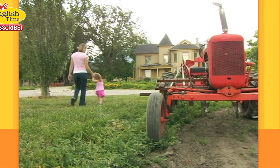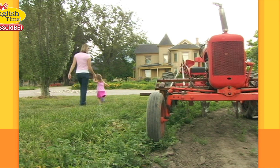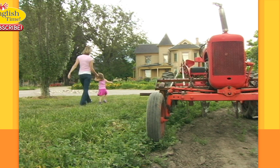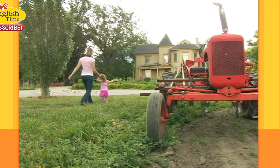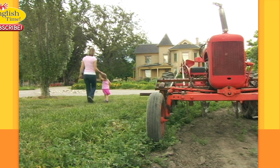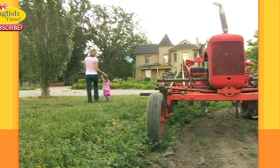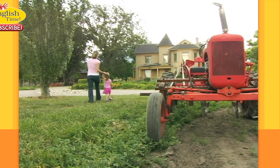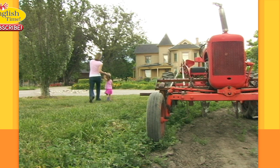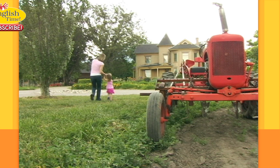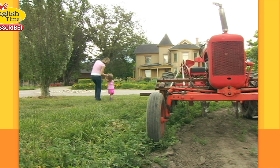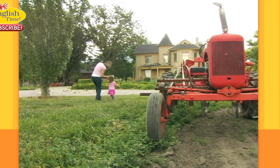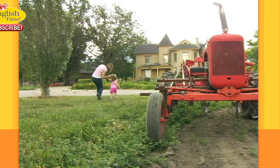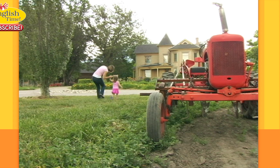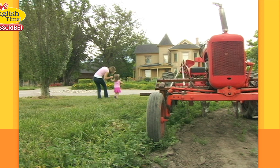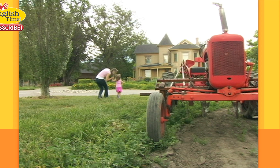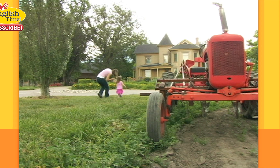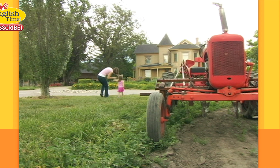They're at the farm.